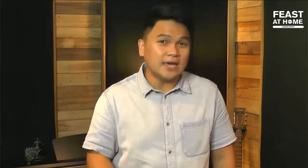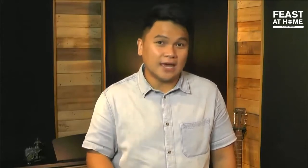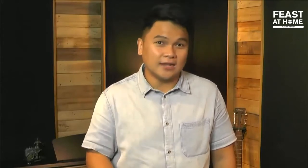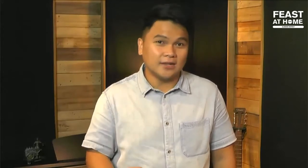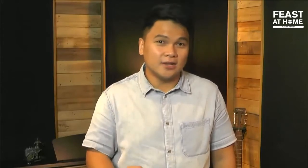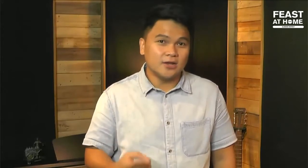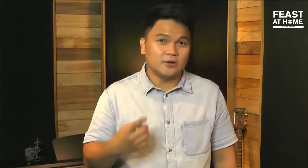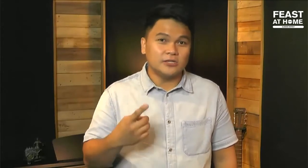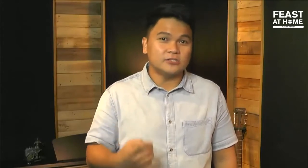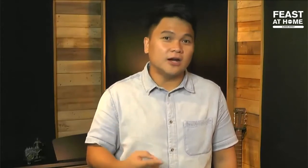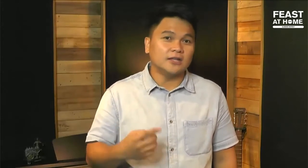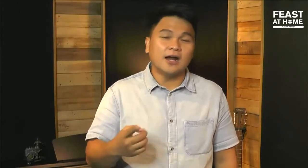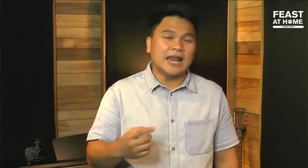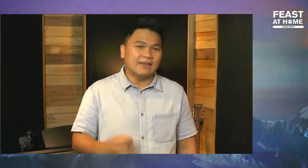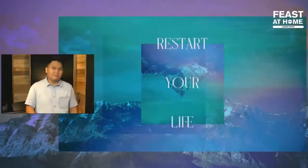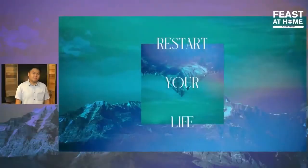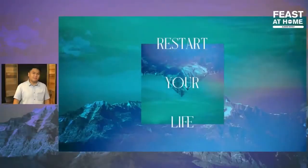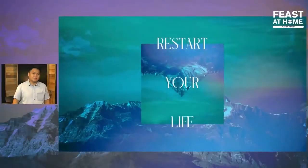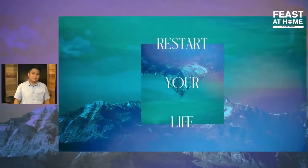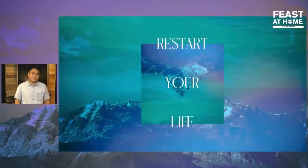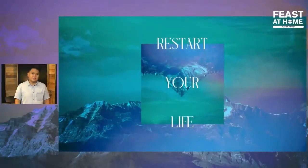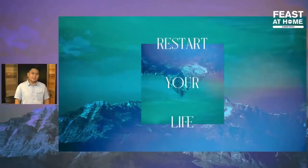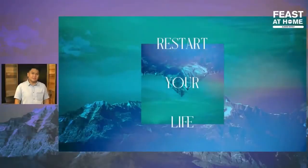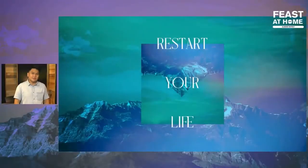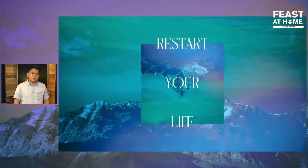we can restart our life.